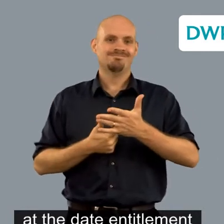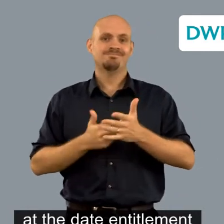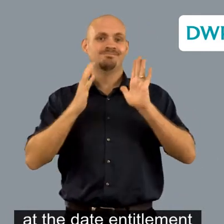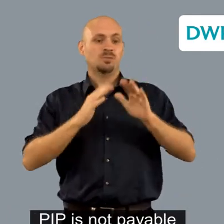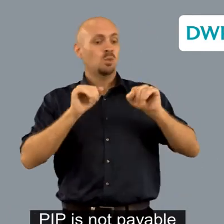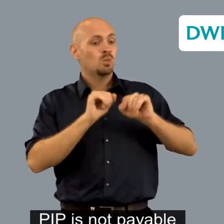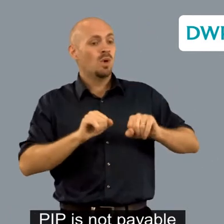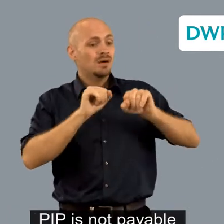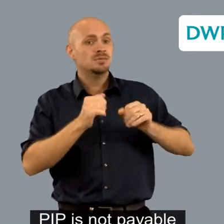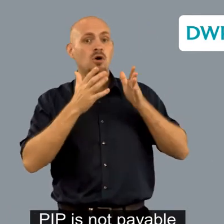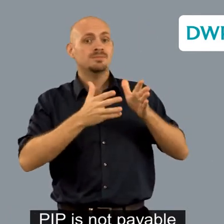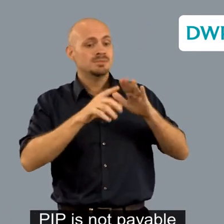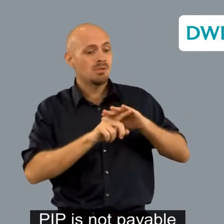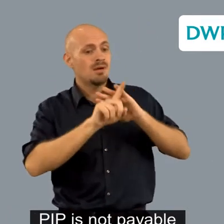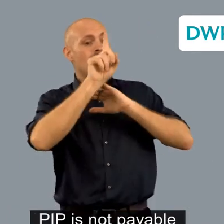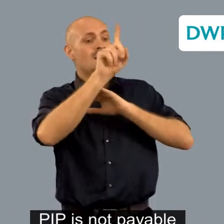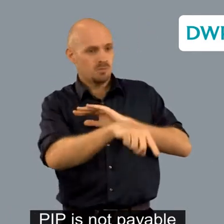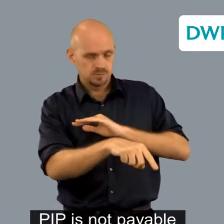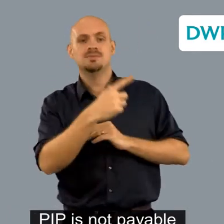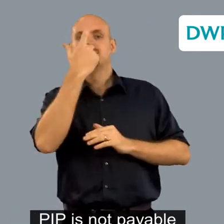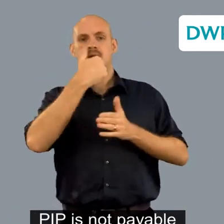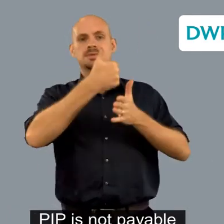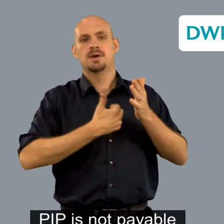is not payable until they are discharged.